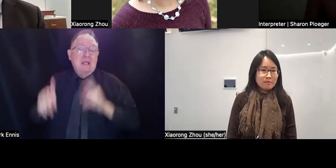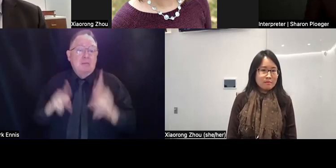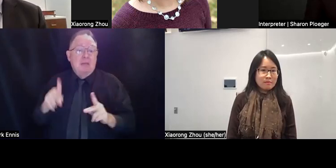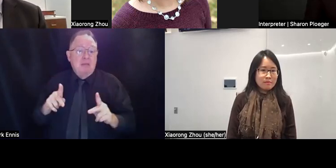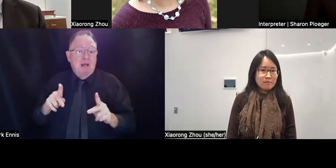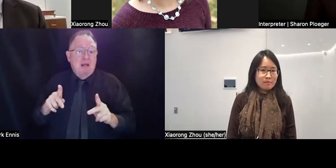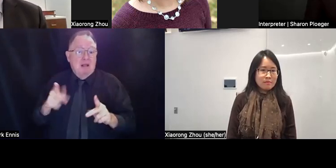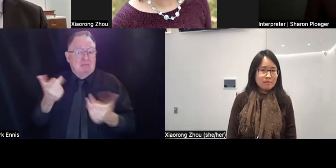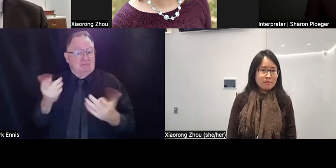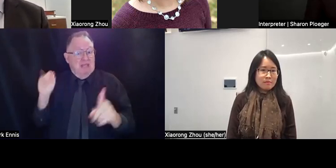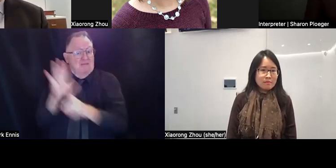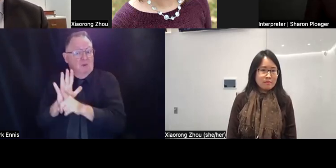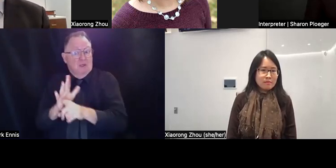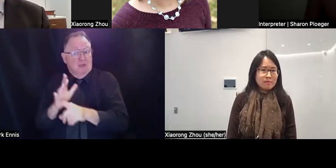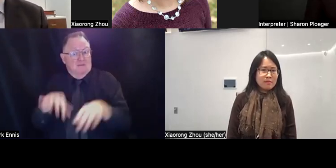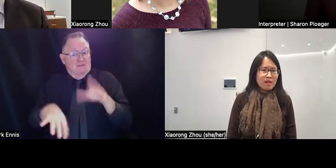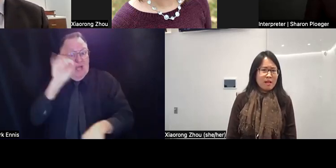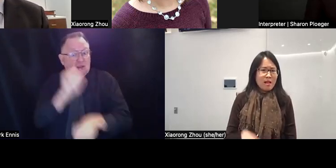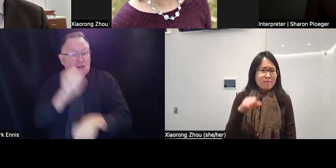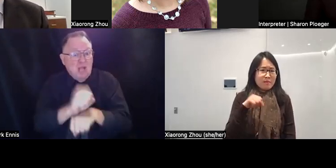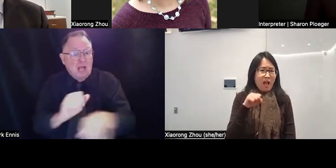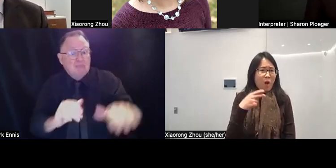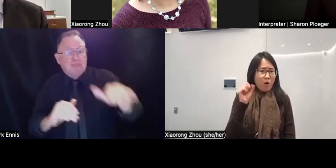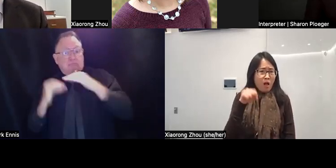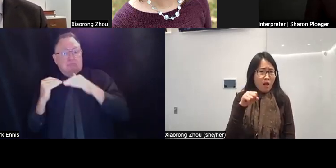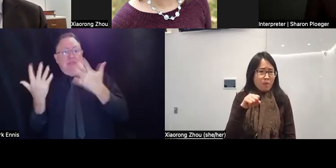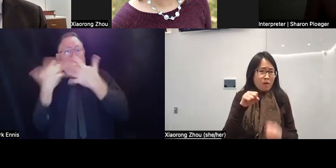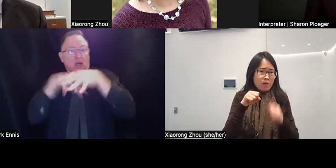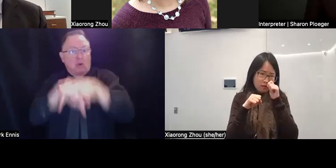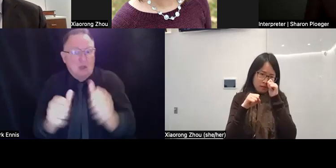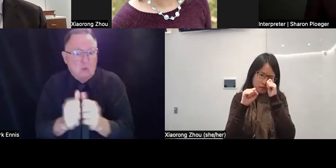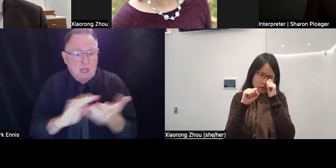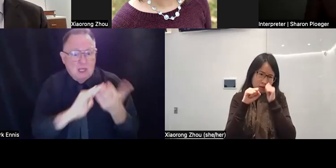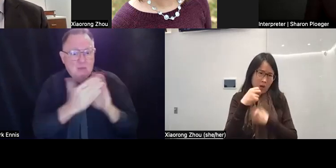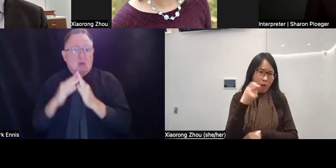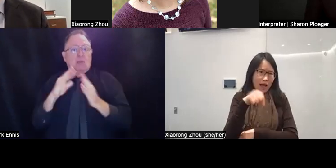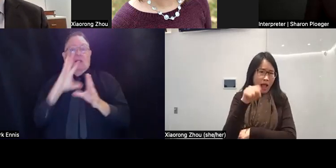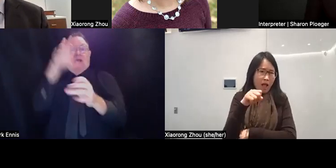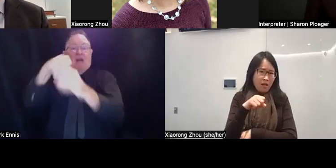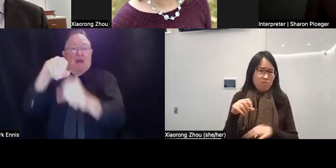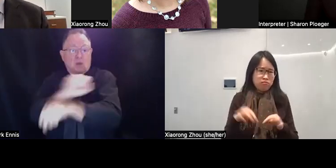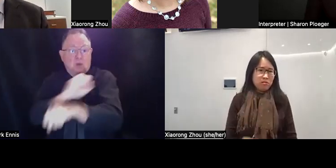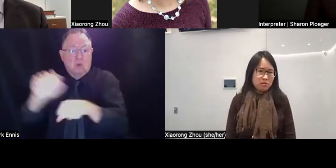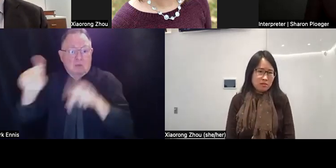support themselves and their families, be integrated in the community and the workforce.